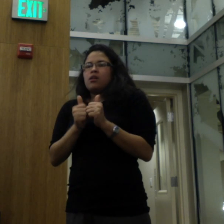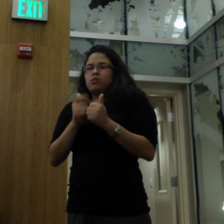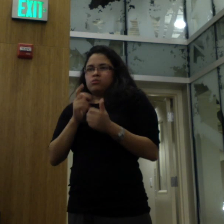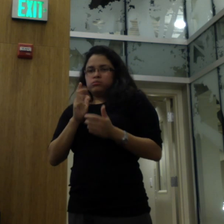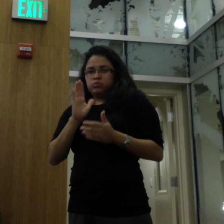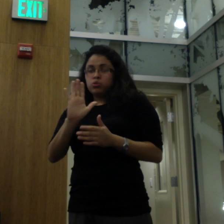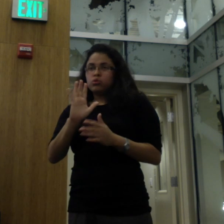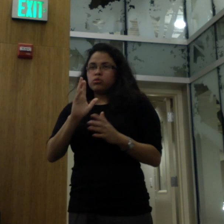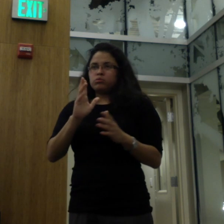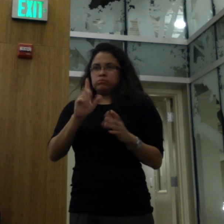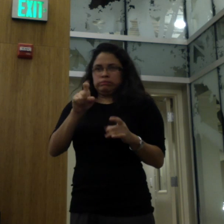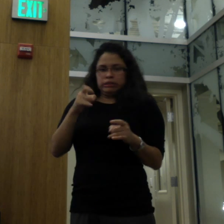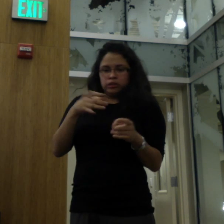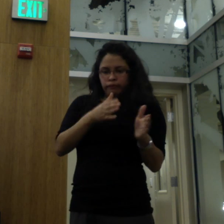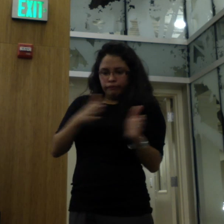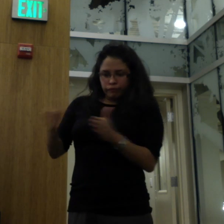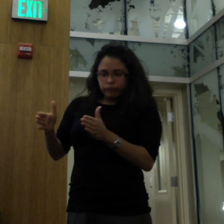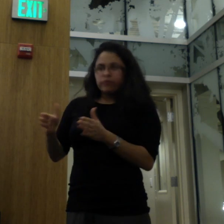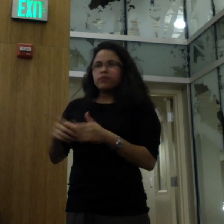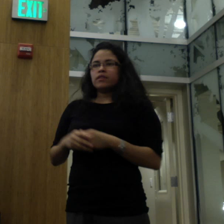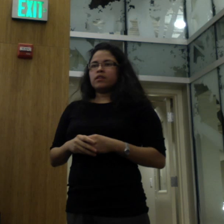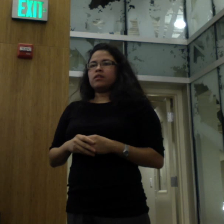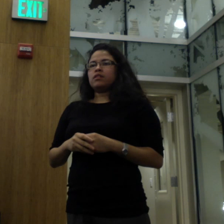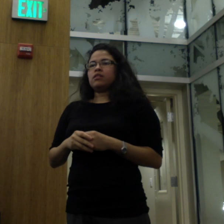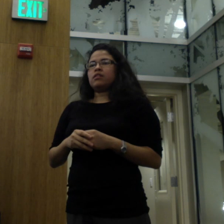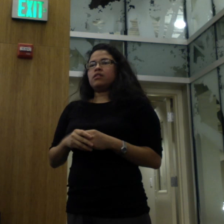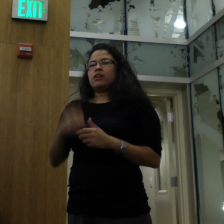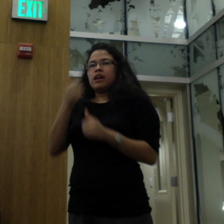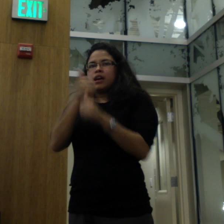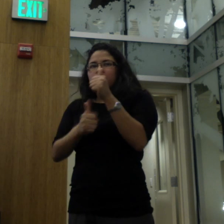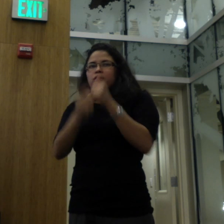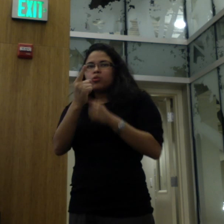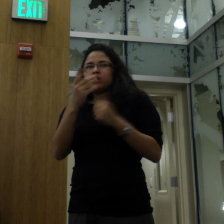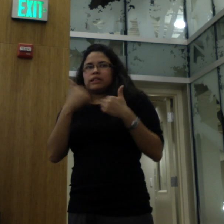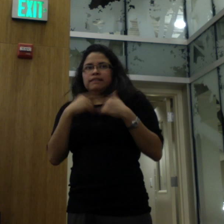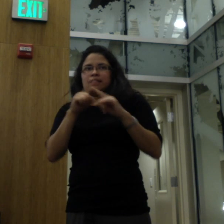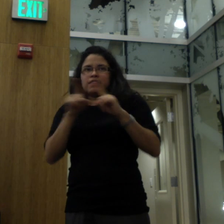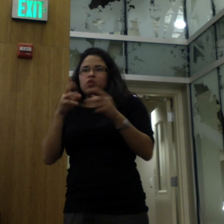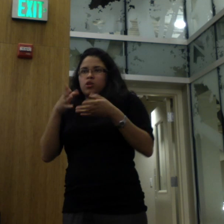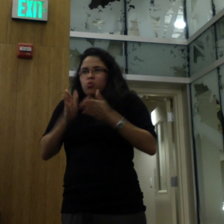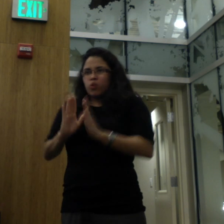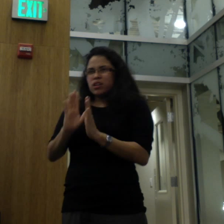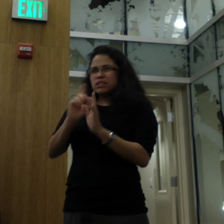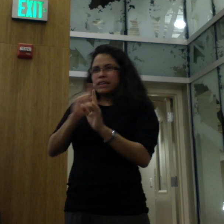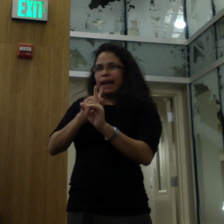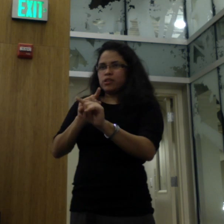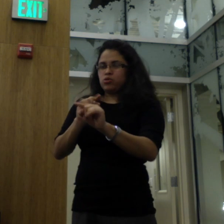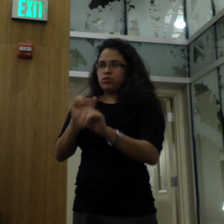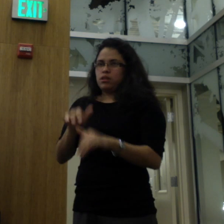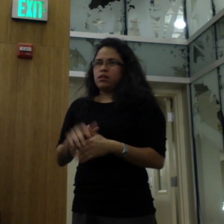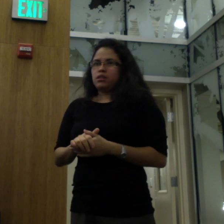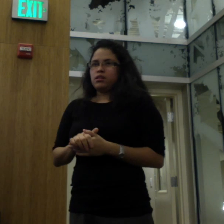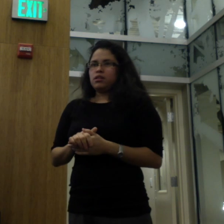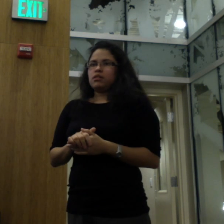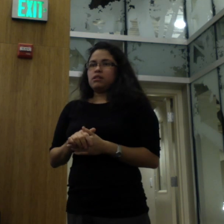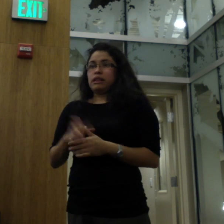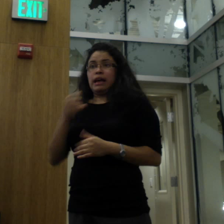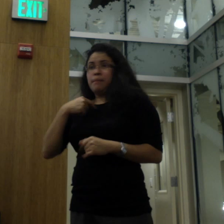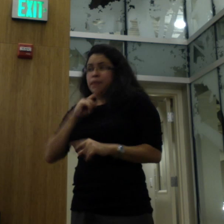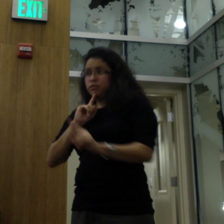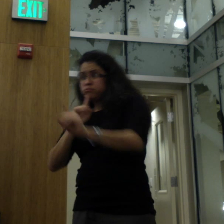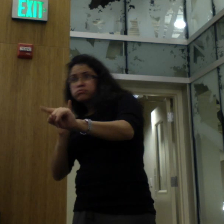all have our own ways of answering these questions. That's why I'm not really giving you a lot of concrete answers. I mean,